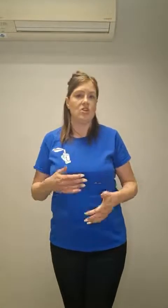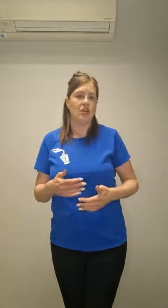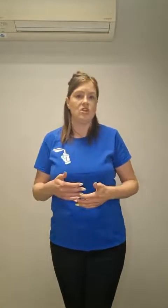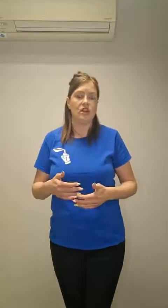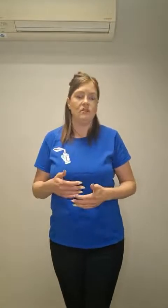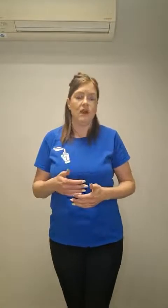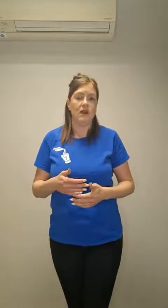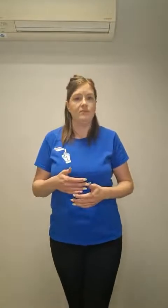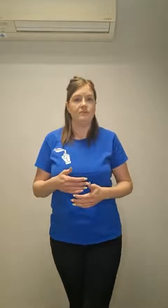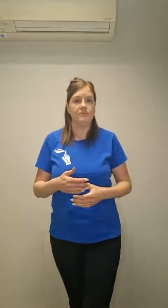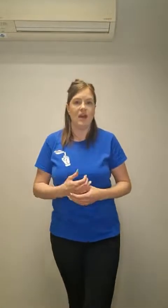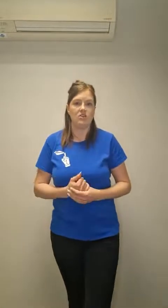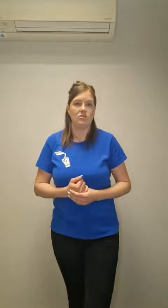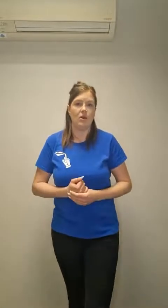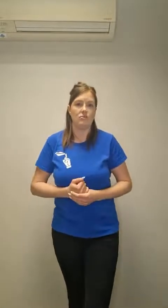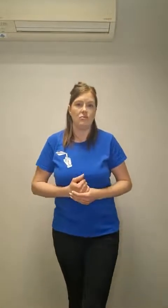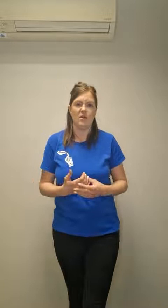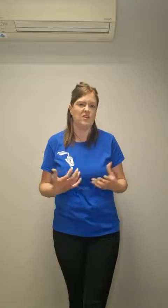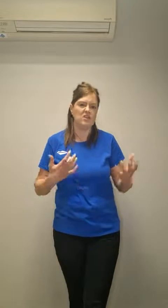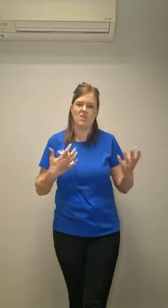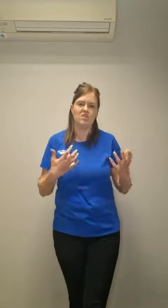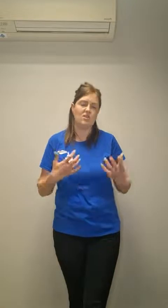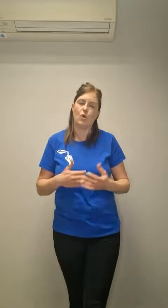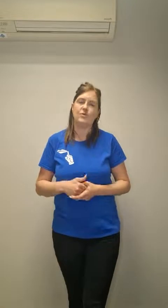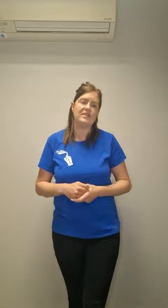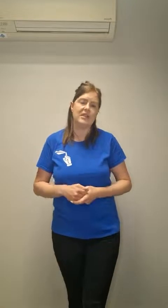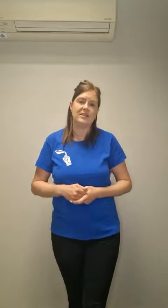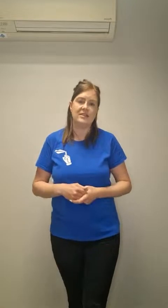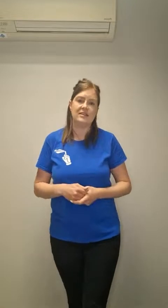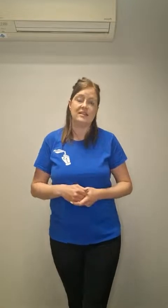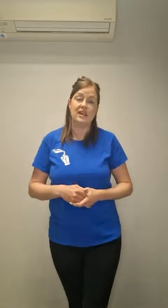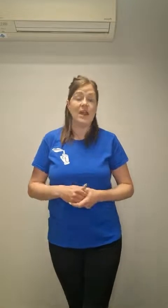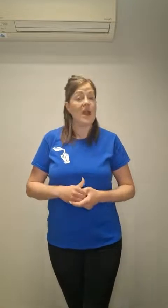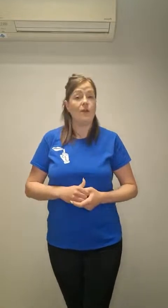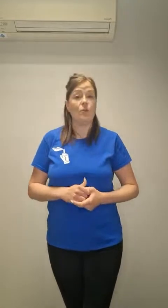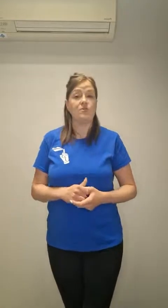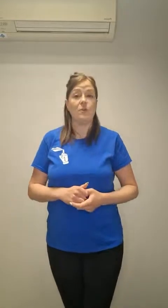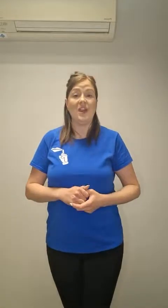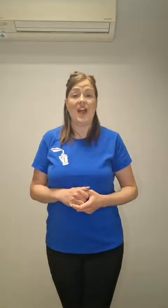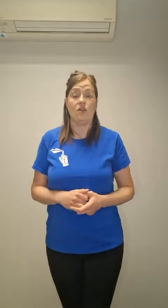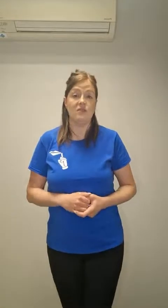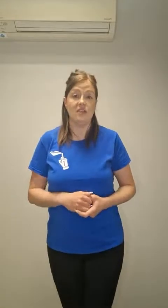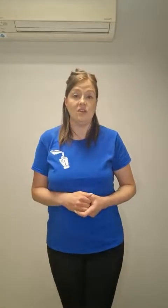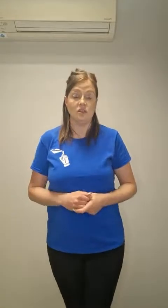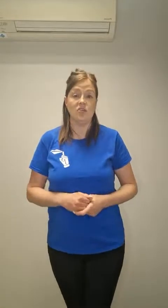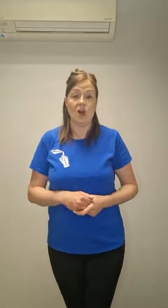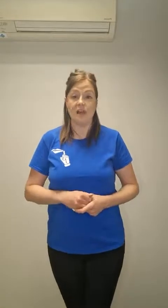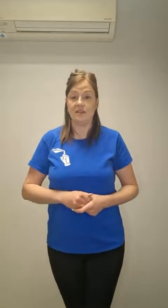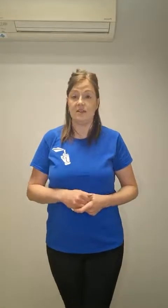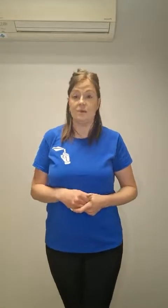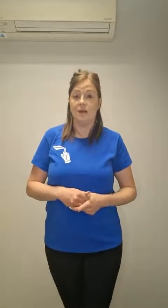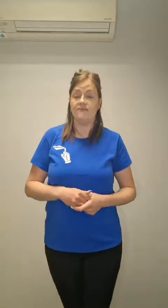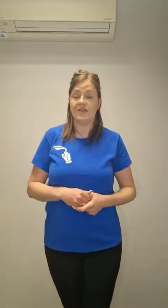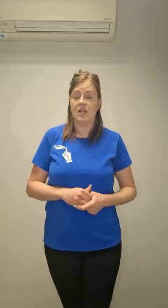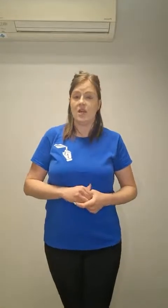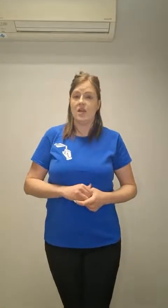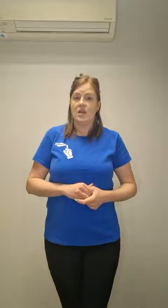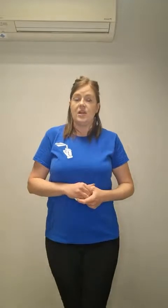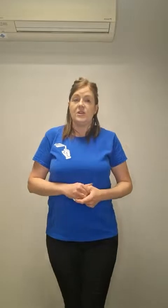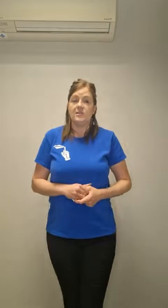changing as you go through, because it just causes inconsistency and also inaccuracy in your signs as well. So,